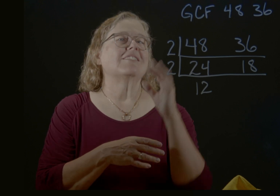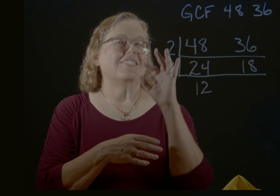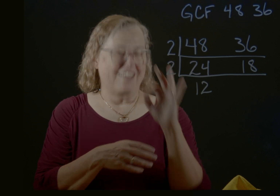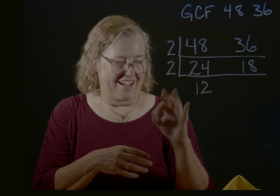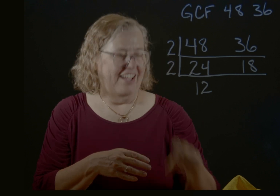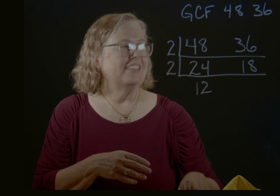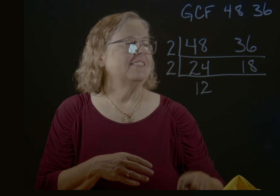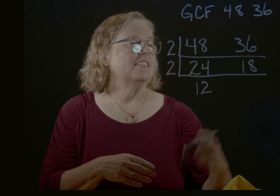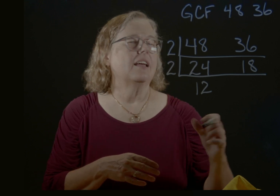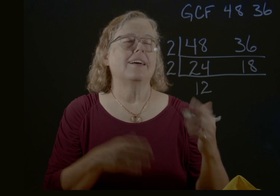9.